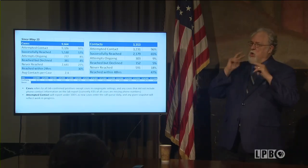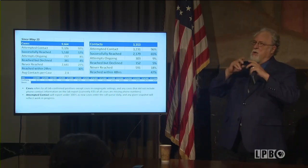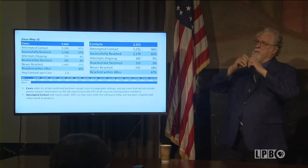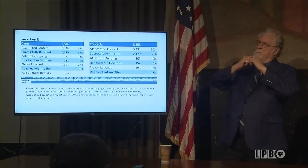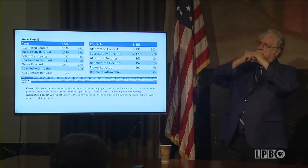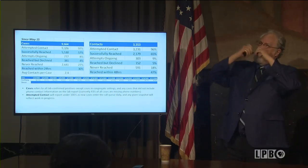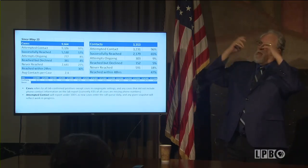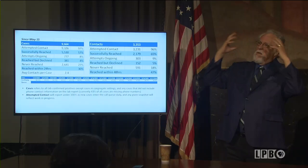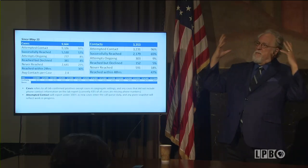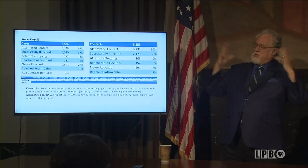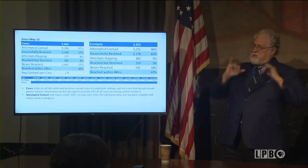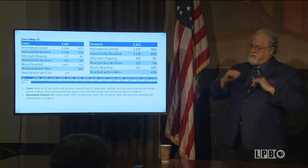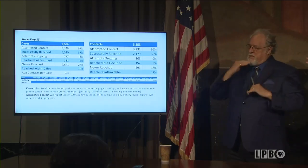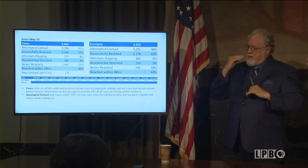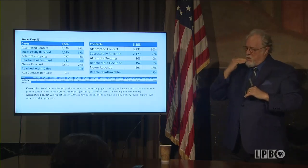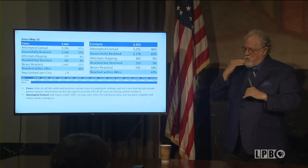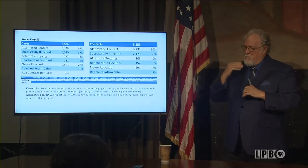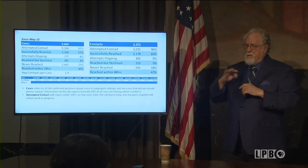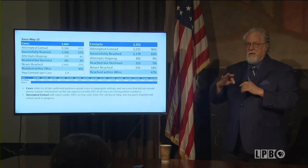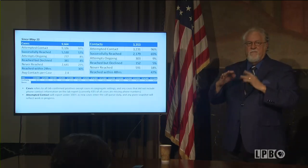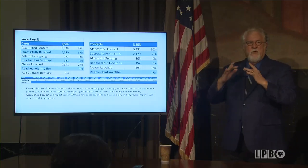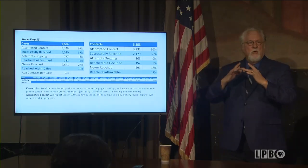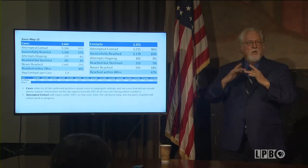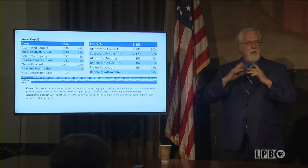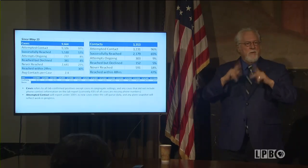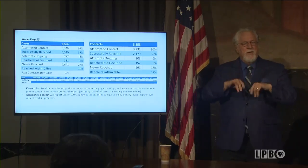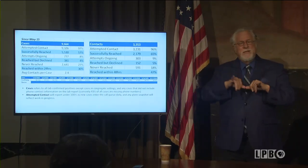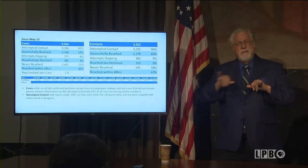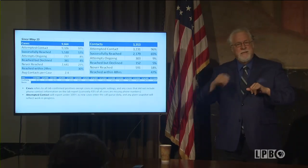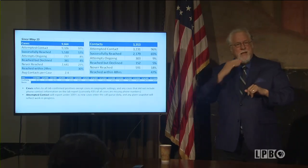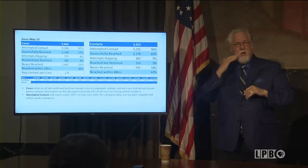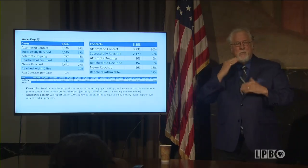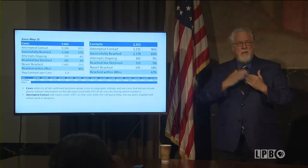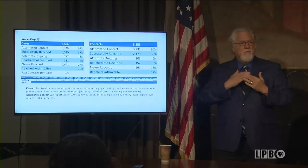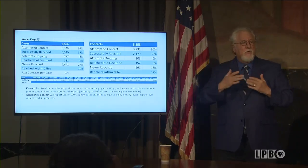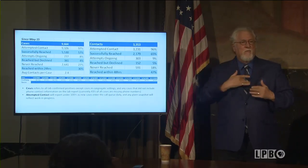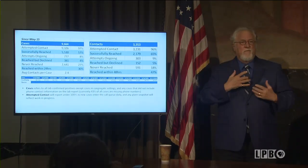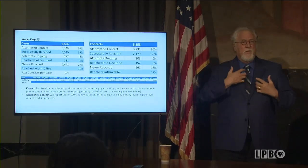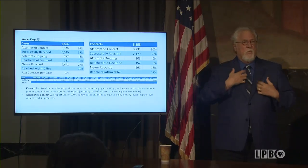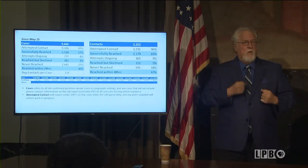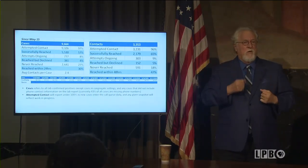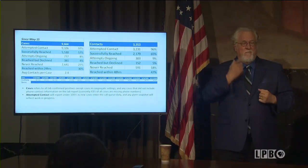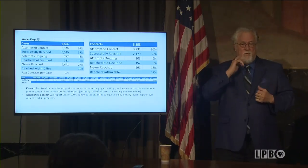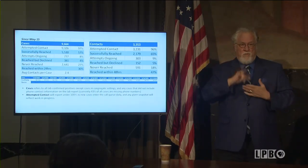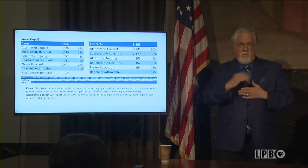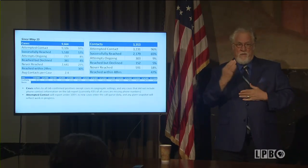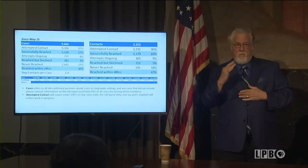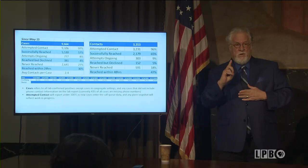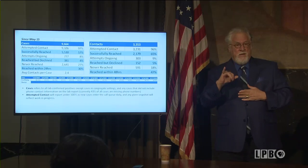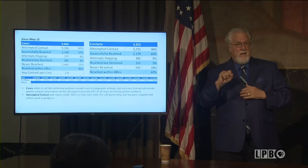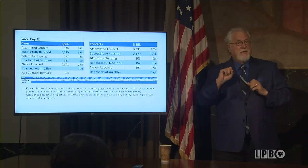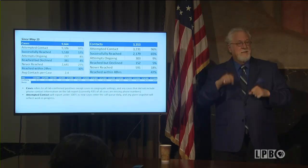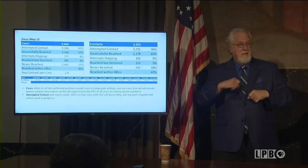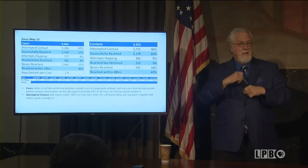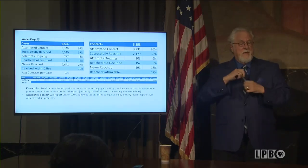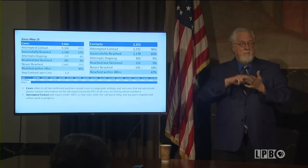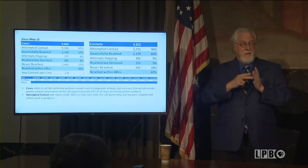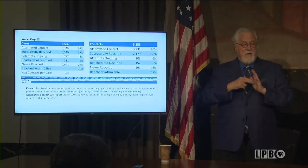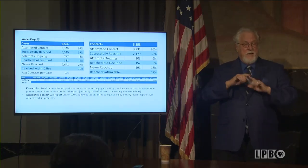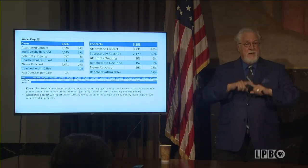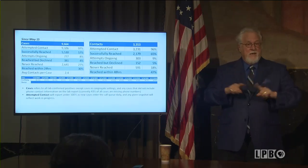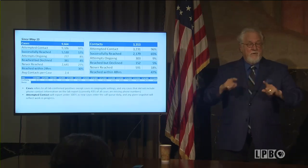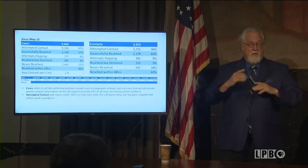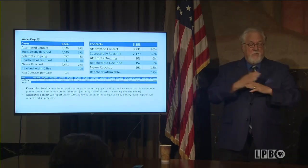home, letting things run their course, if you're a contact, staying home even though you feel well for that 14 days can mean the difference between that